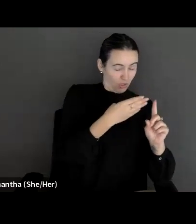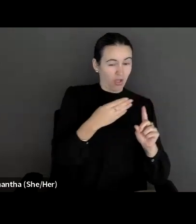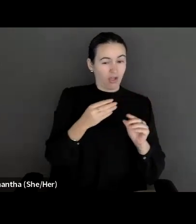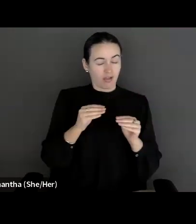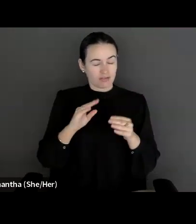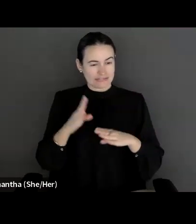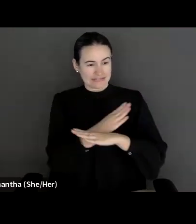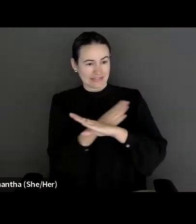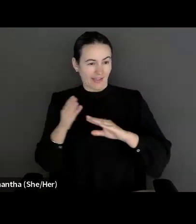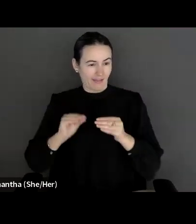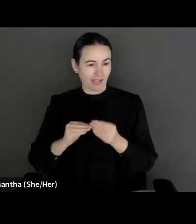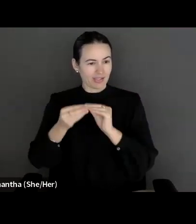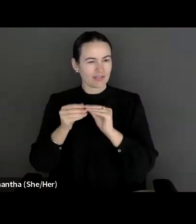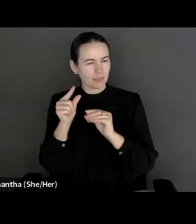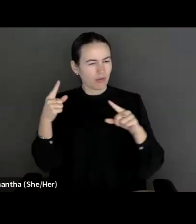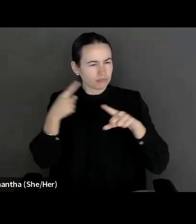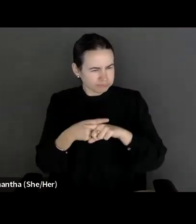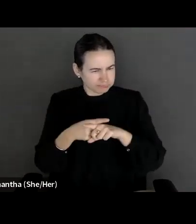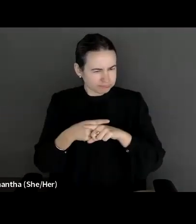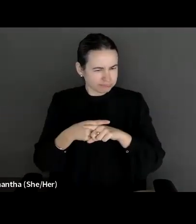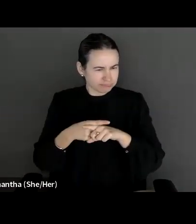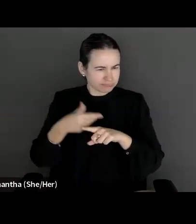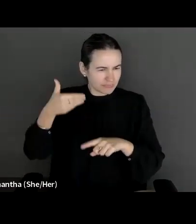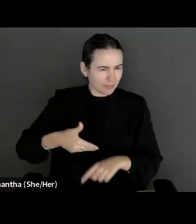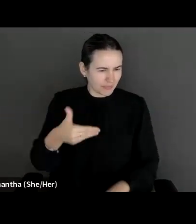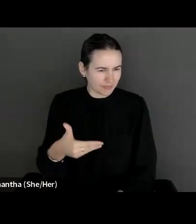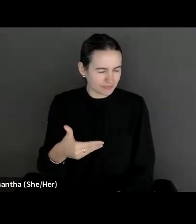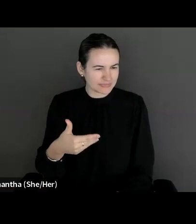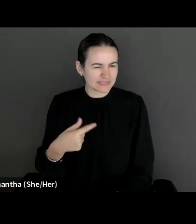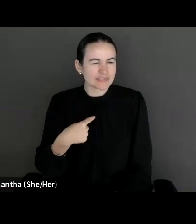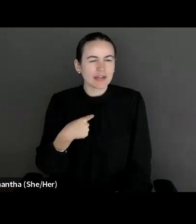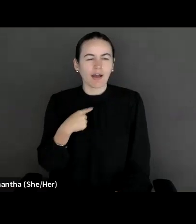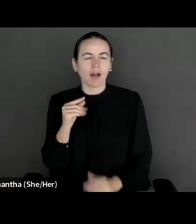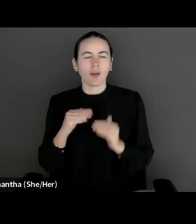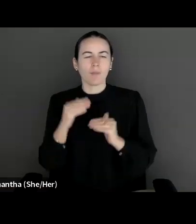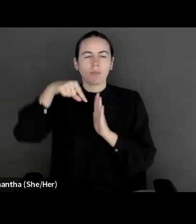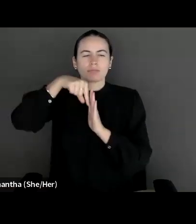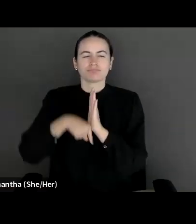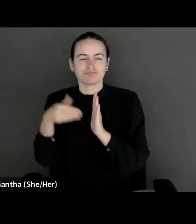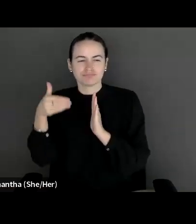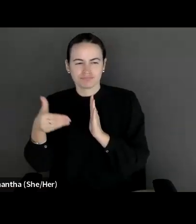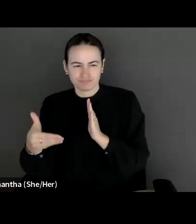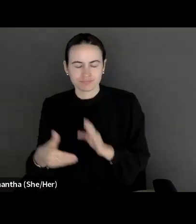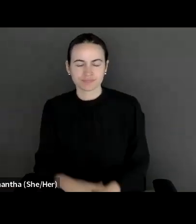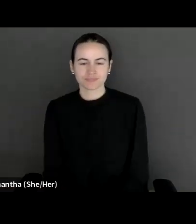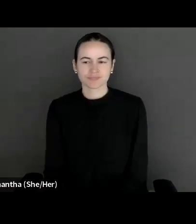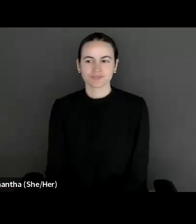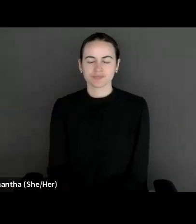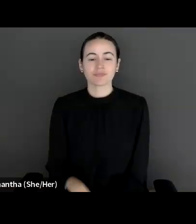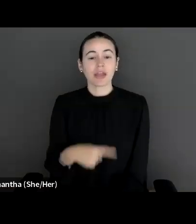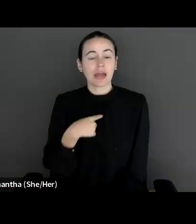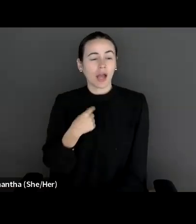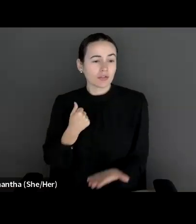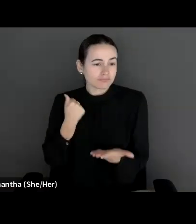And I will give an example of that a little bit later in my talk. And therefore, I recommend that the model of